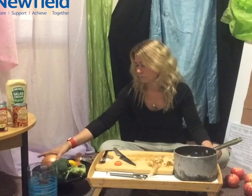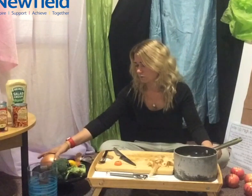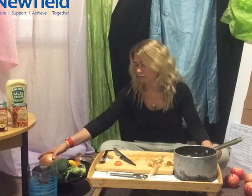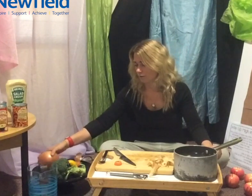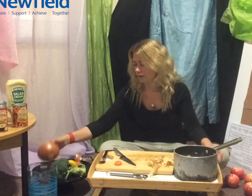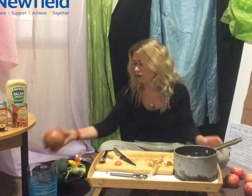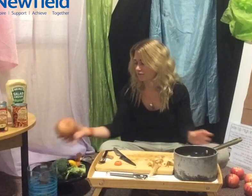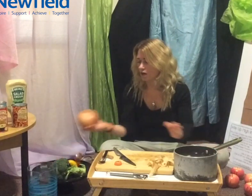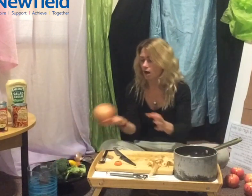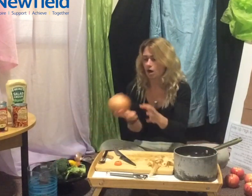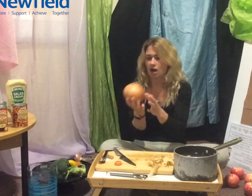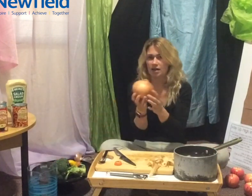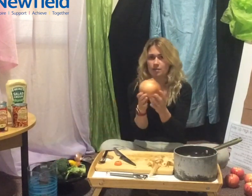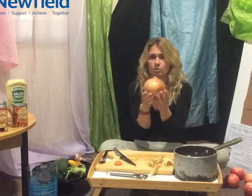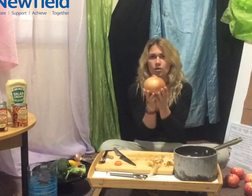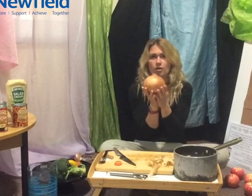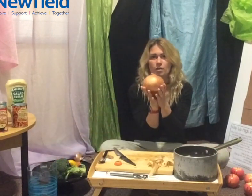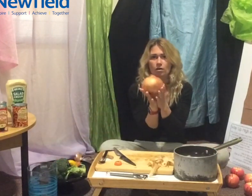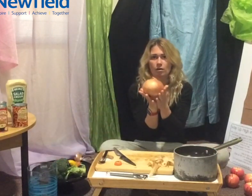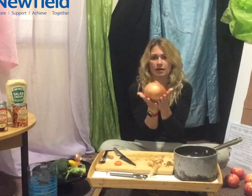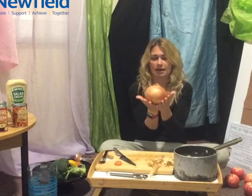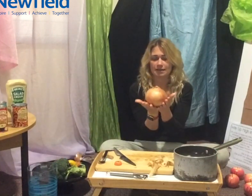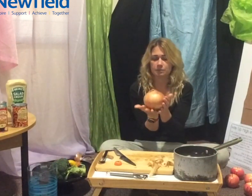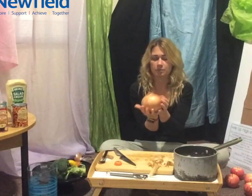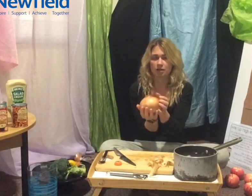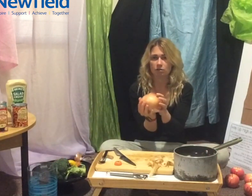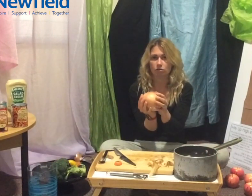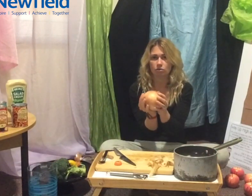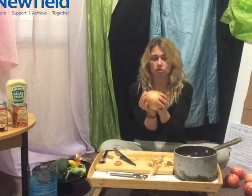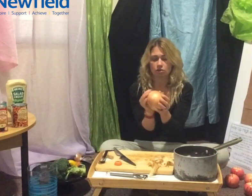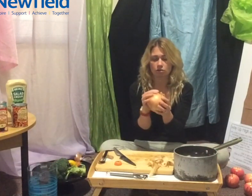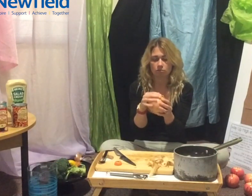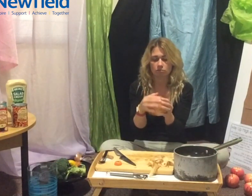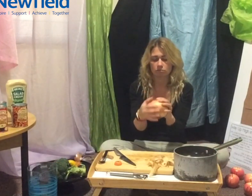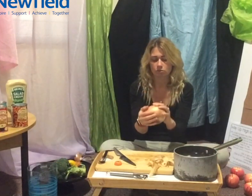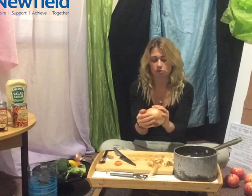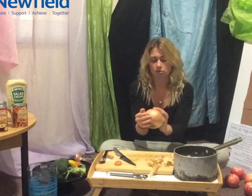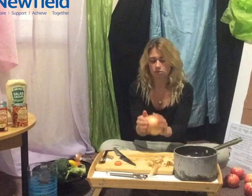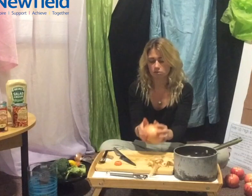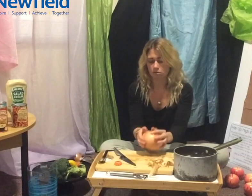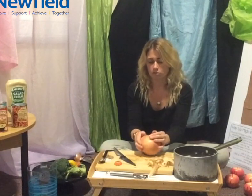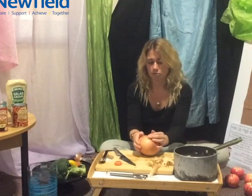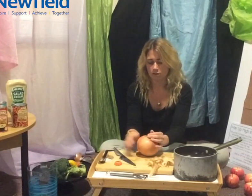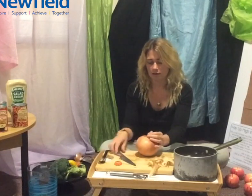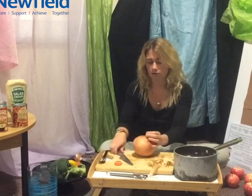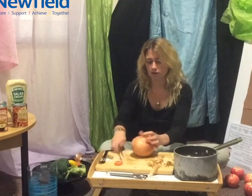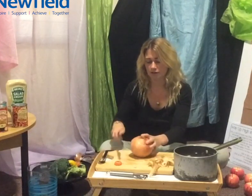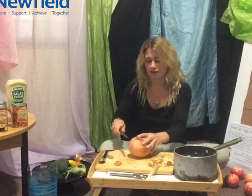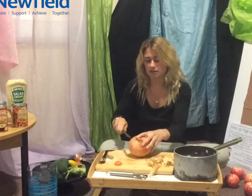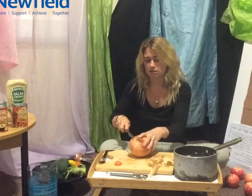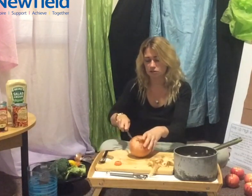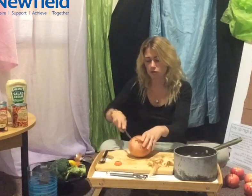So he ran off and he brought them a nice big onion. Oh, wow, look at that.